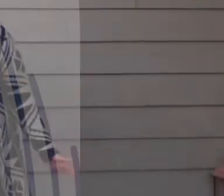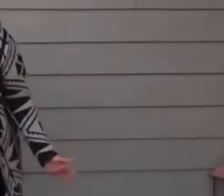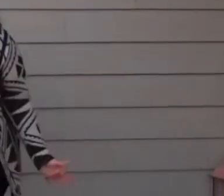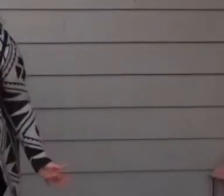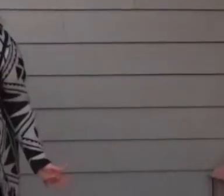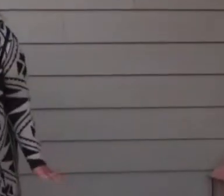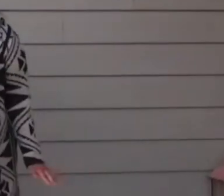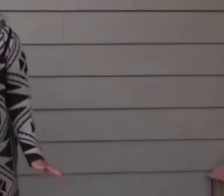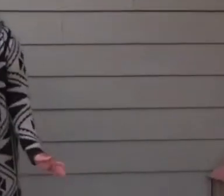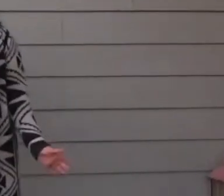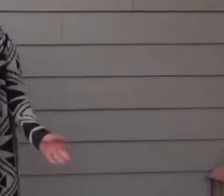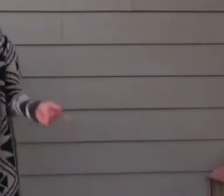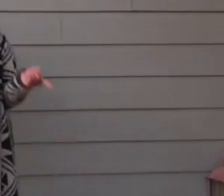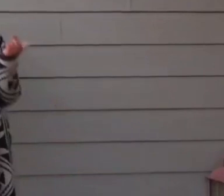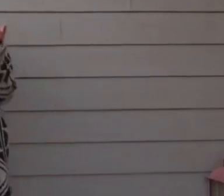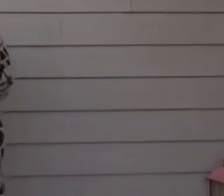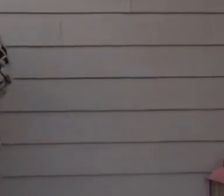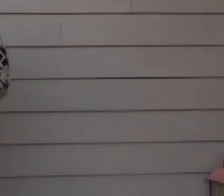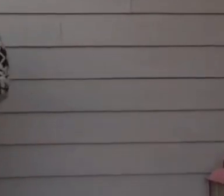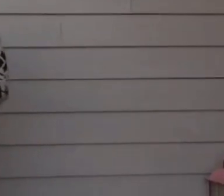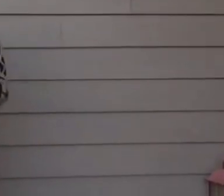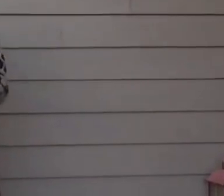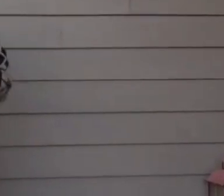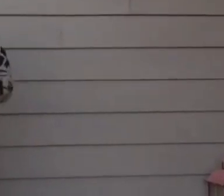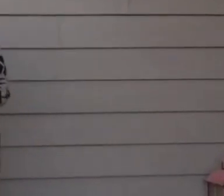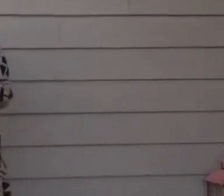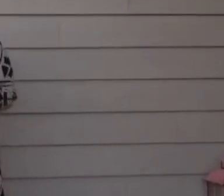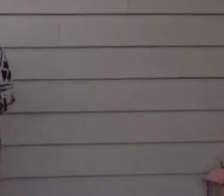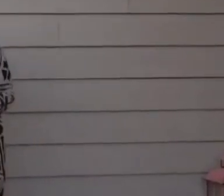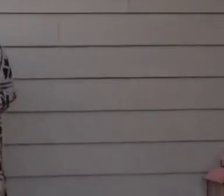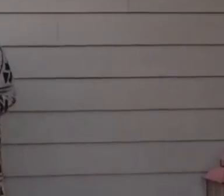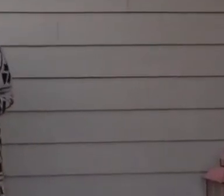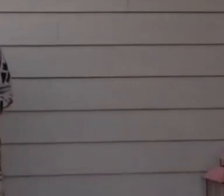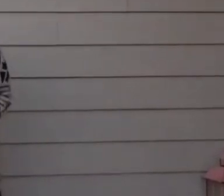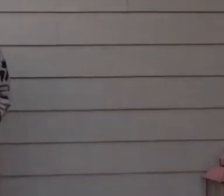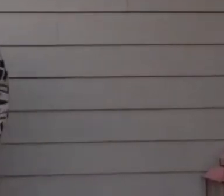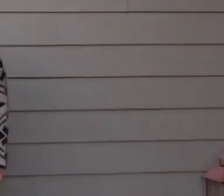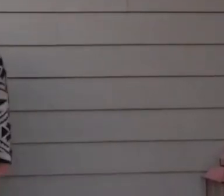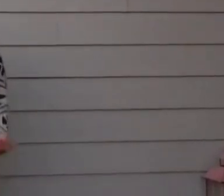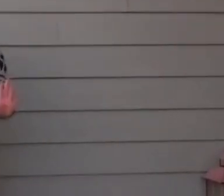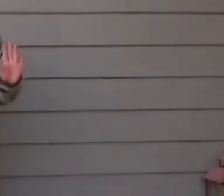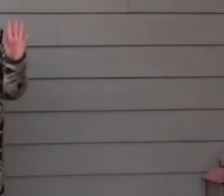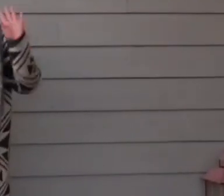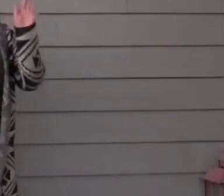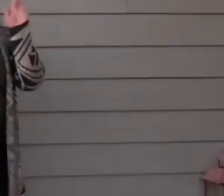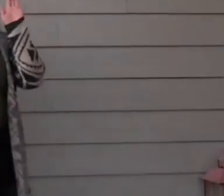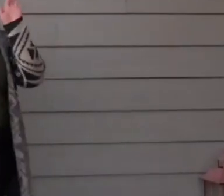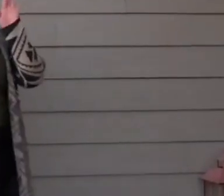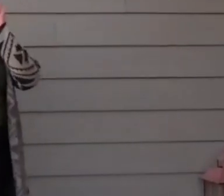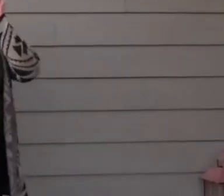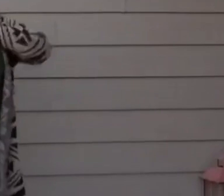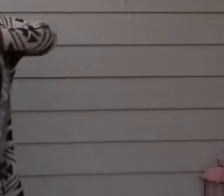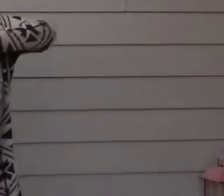Good morning! Jesus looks amazing on you in this sweater weather, Living Water!